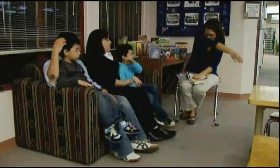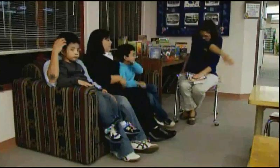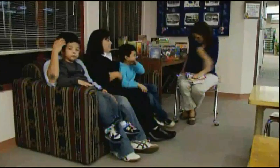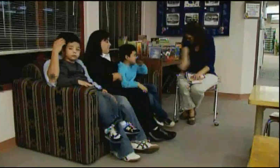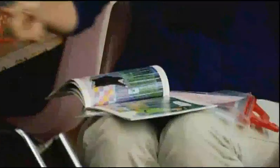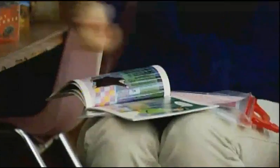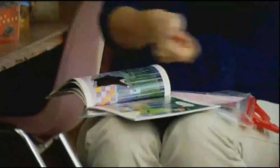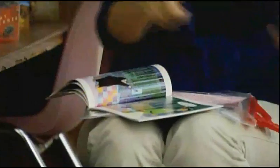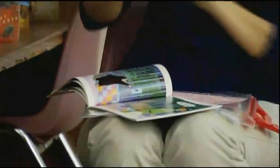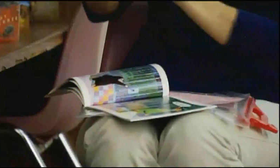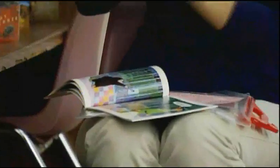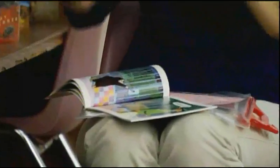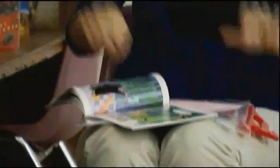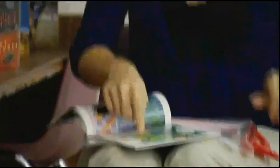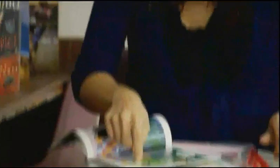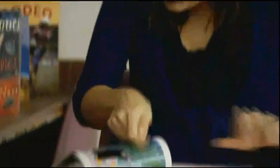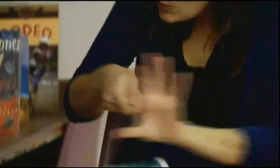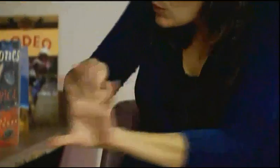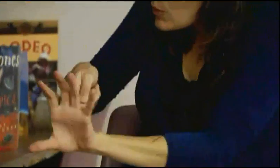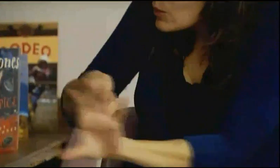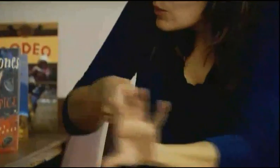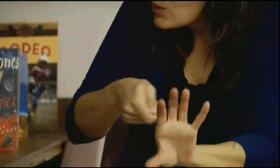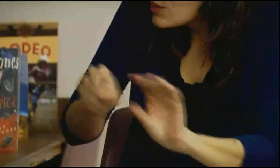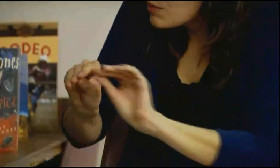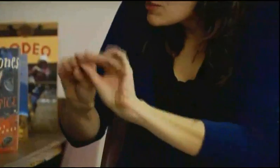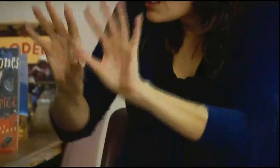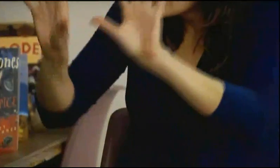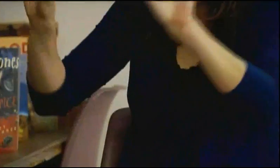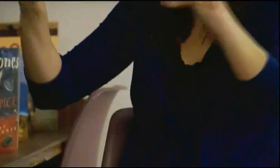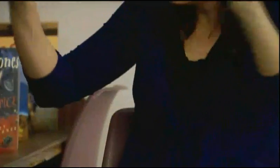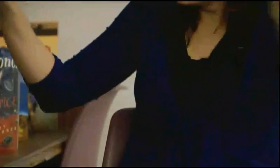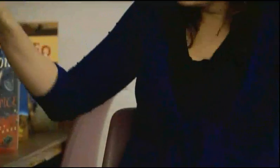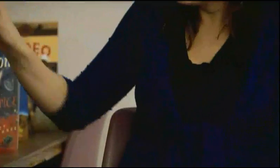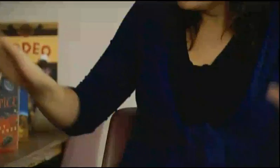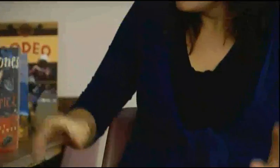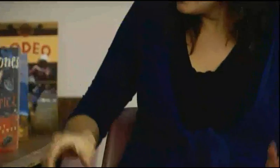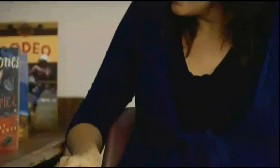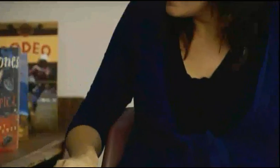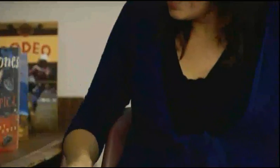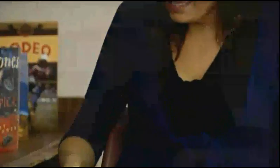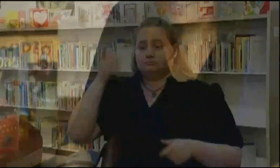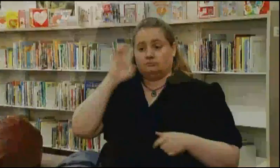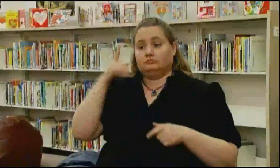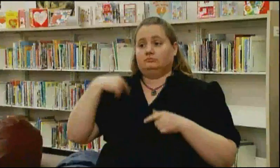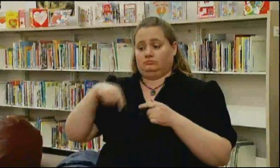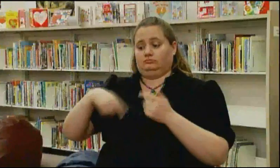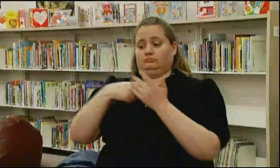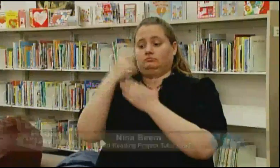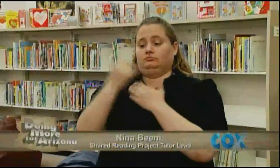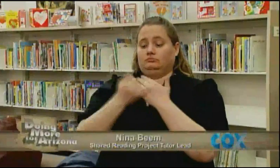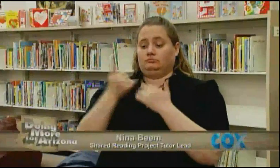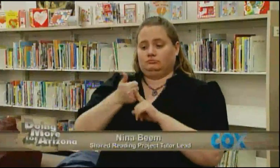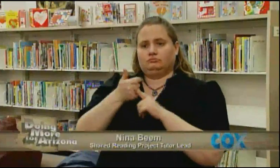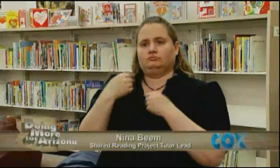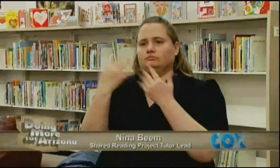tutelage of an expert or a trained sign language instructor. This project provides services from birth to